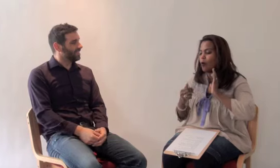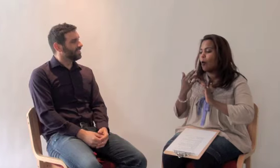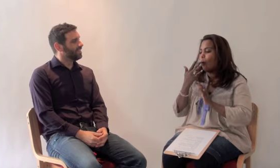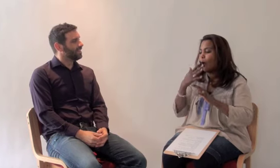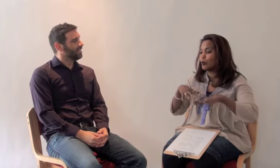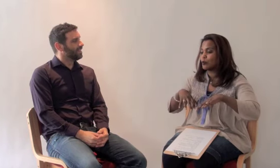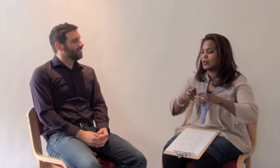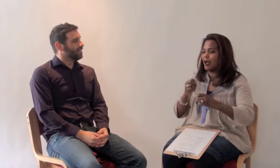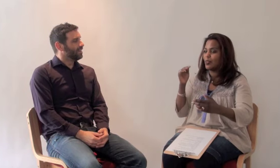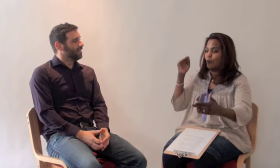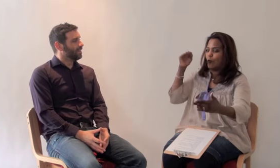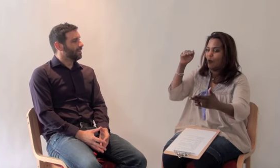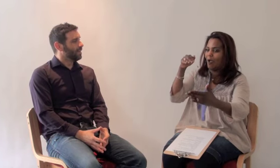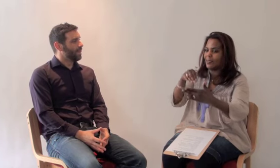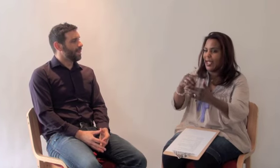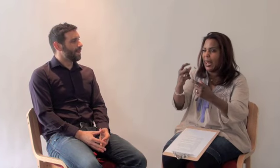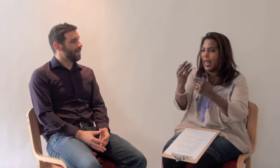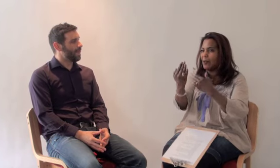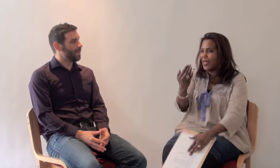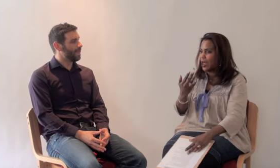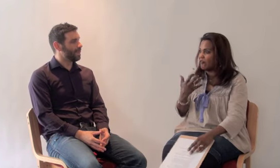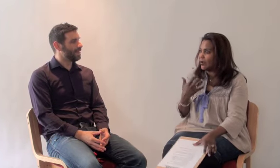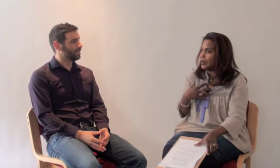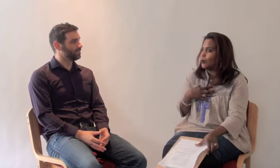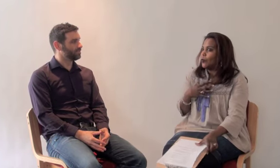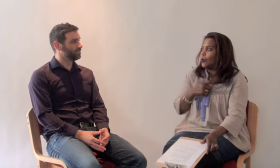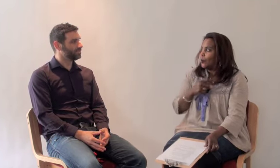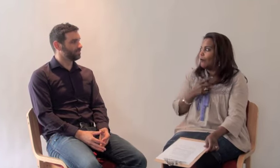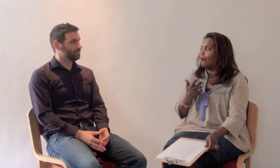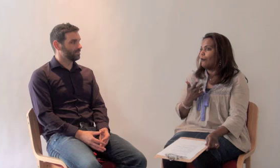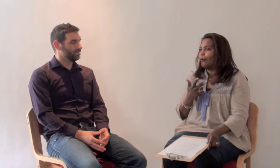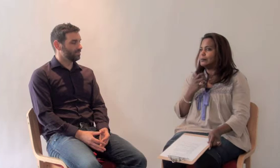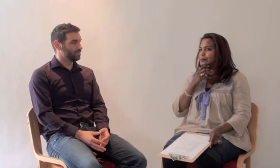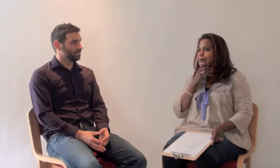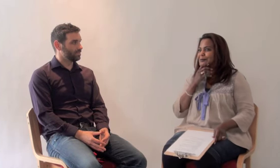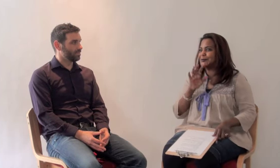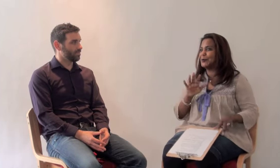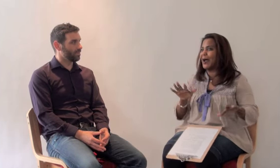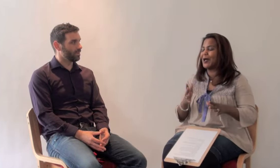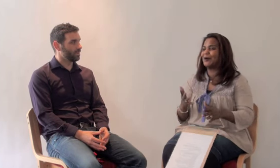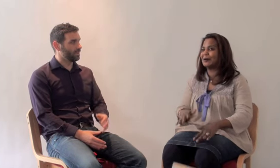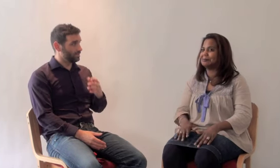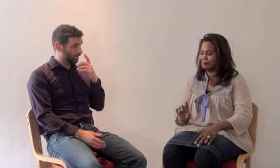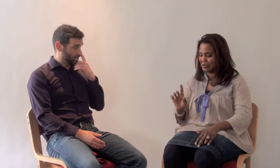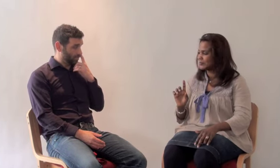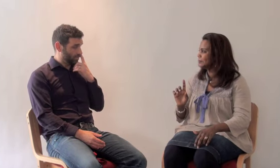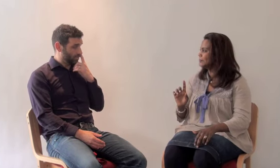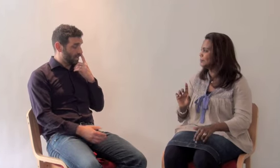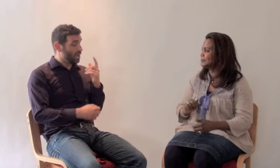that experience. So when you were nearly finishing the race, how did you feel? Nervous, or, you know, what